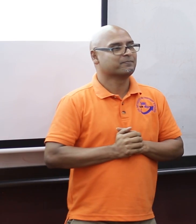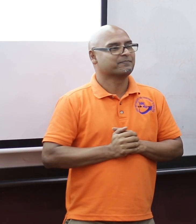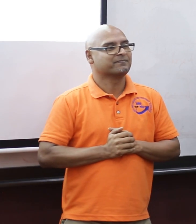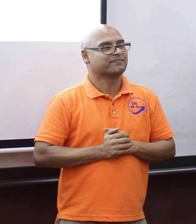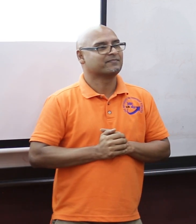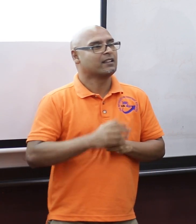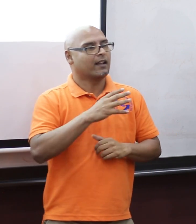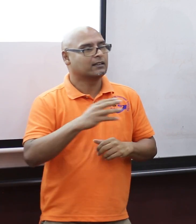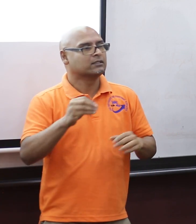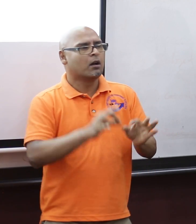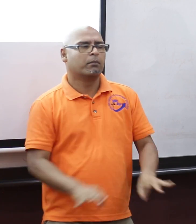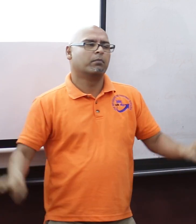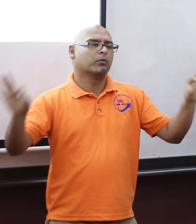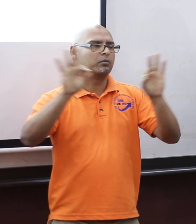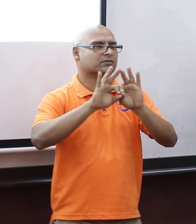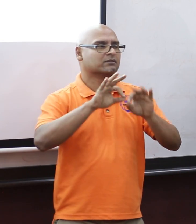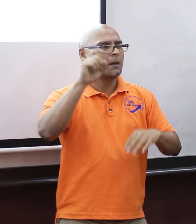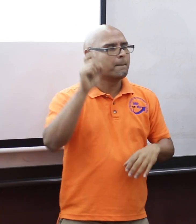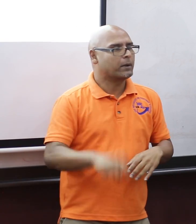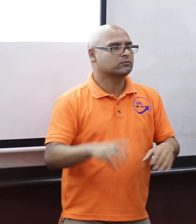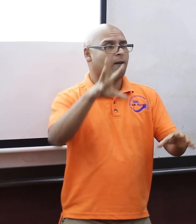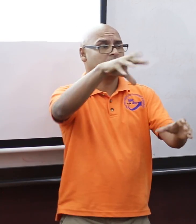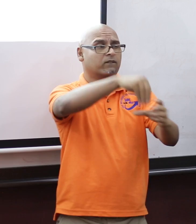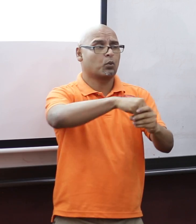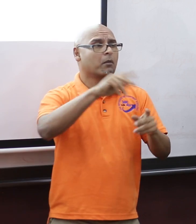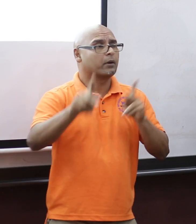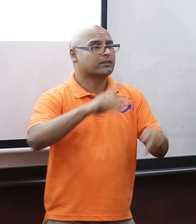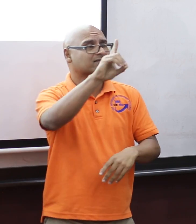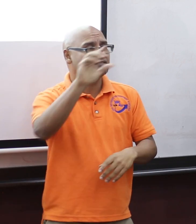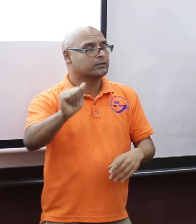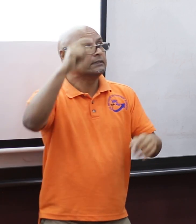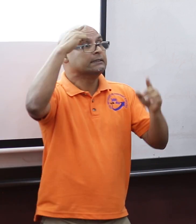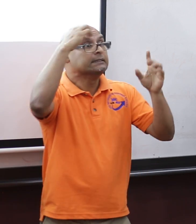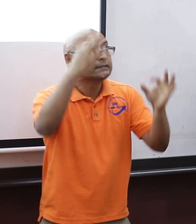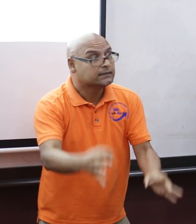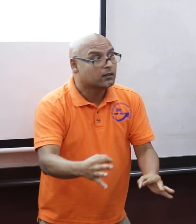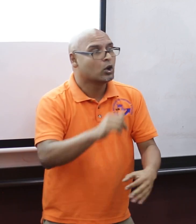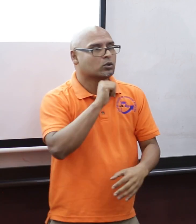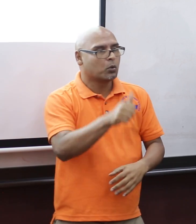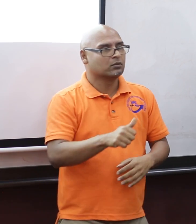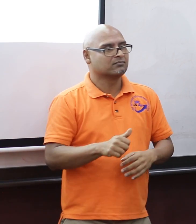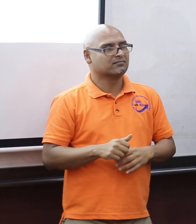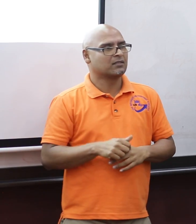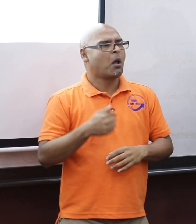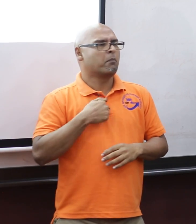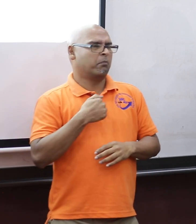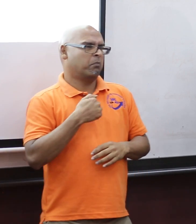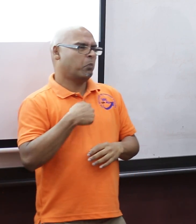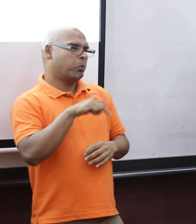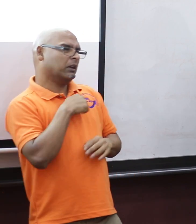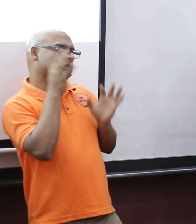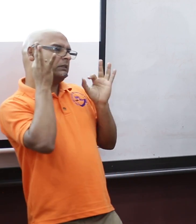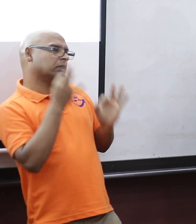with disability in decision making, right, and society. Parents, it's important